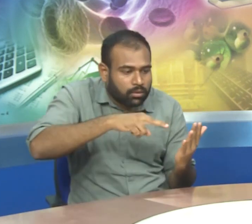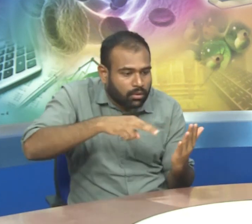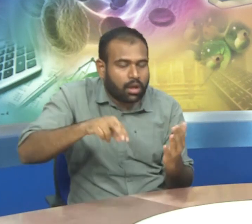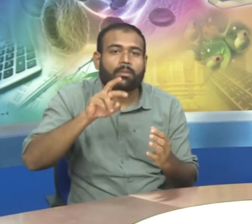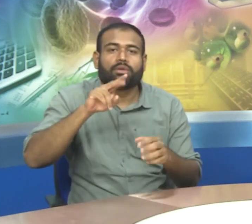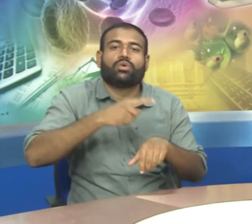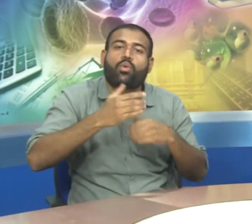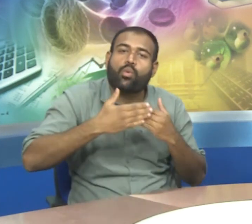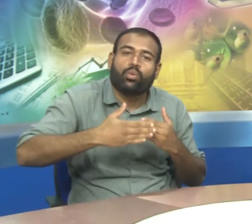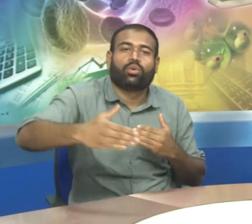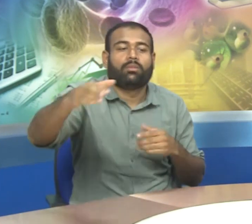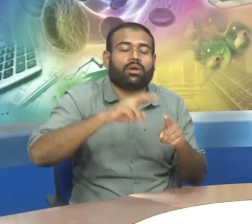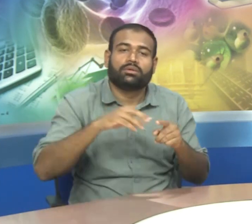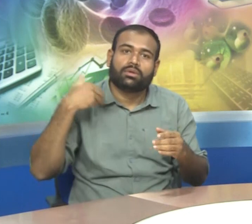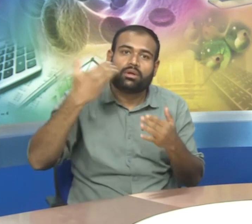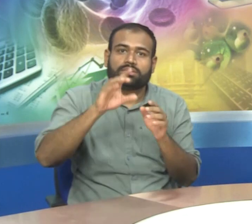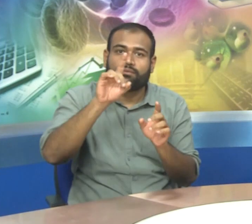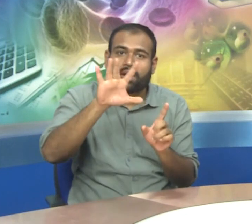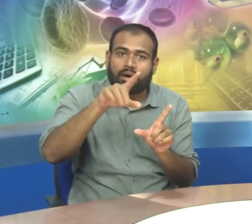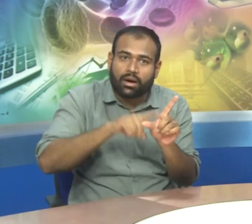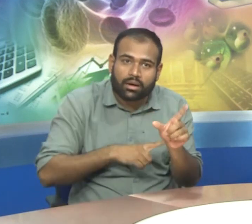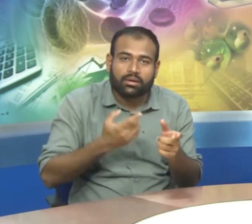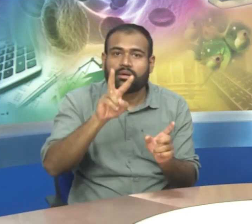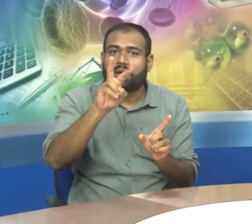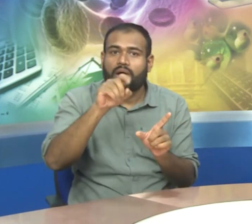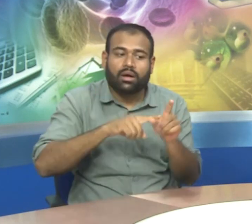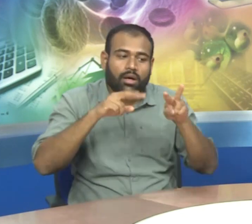Hence, such services are called long range reference service.